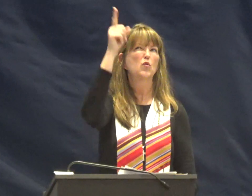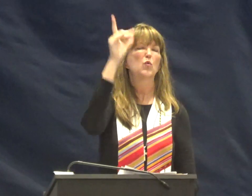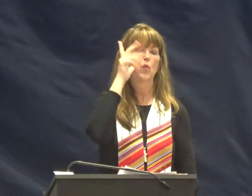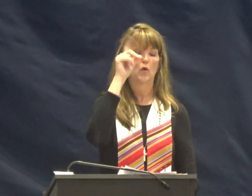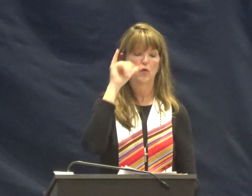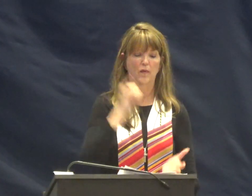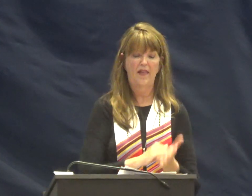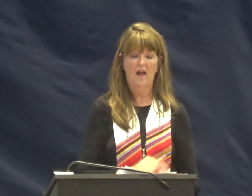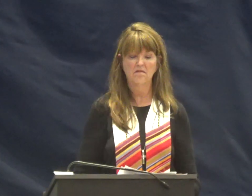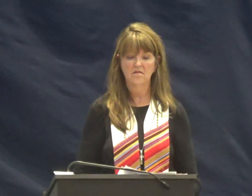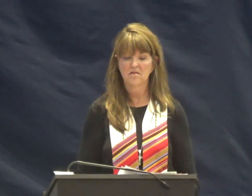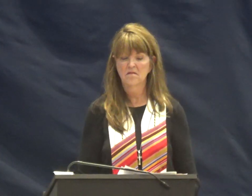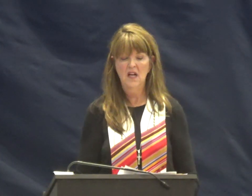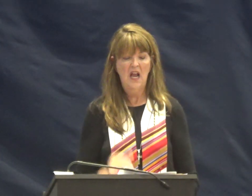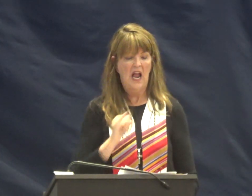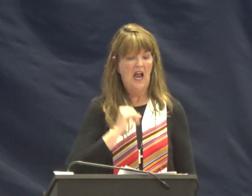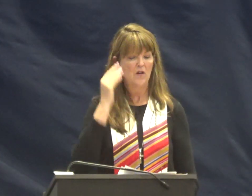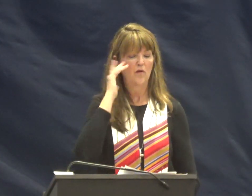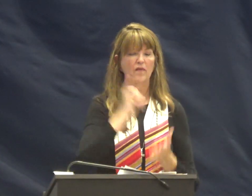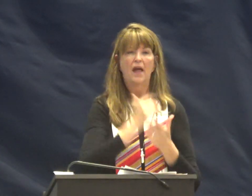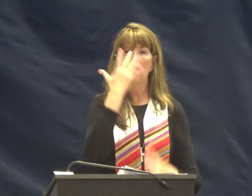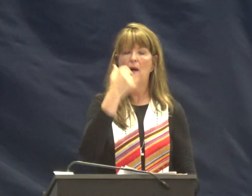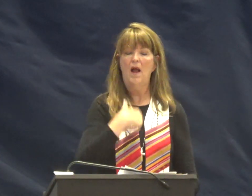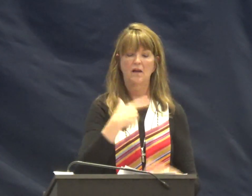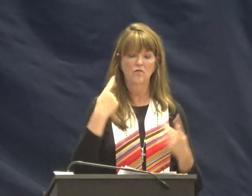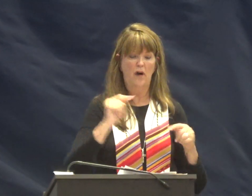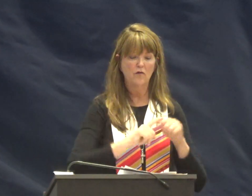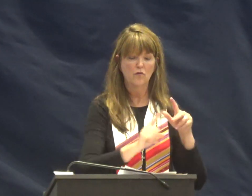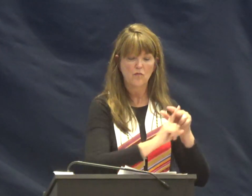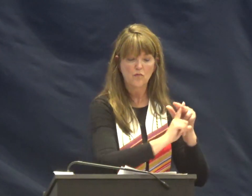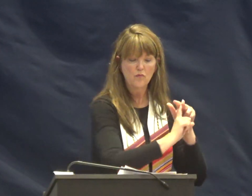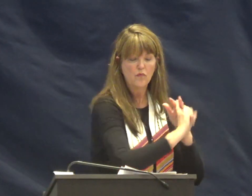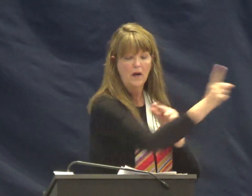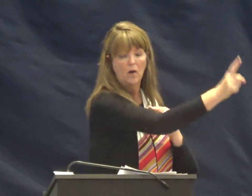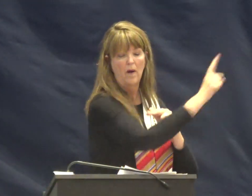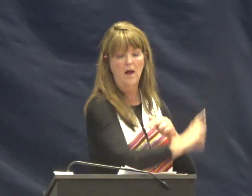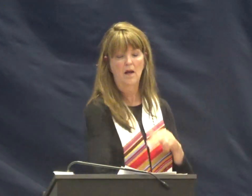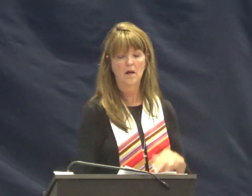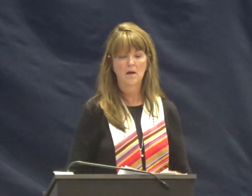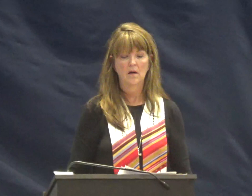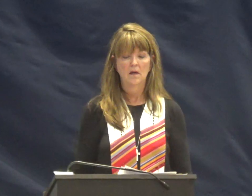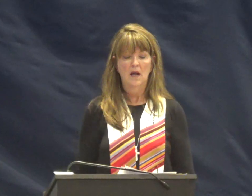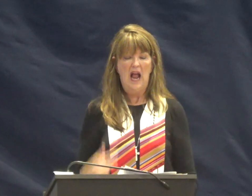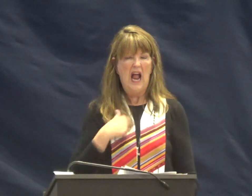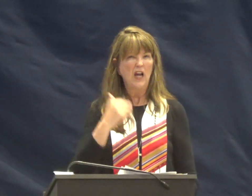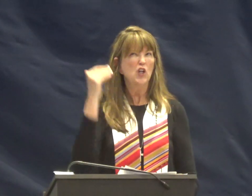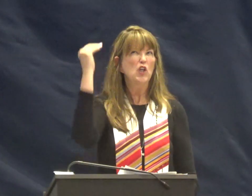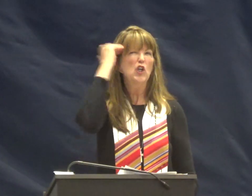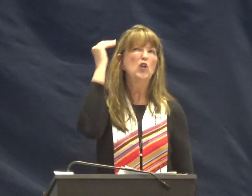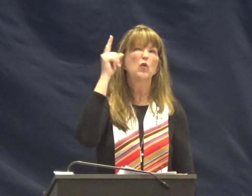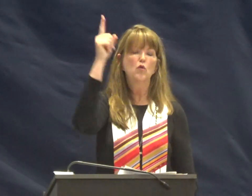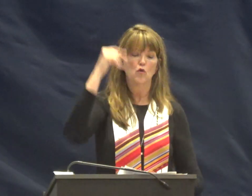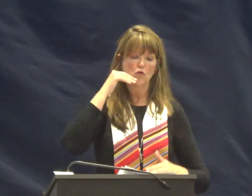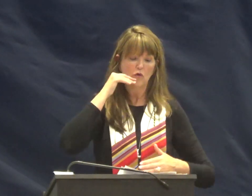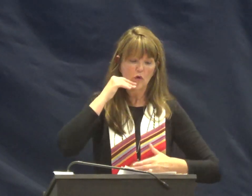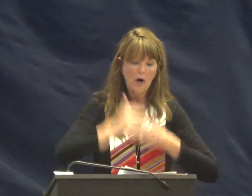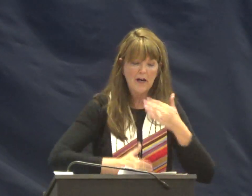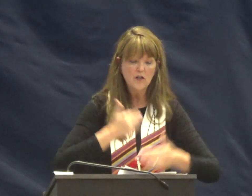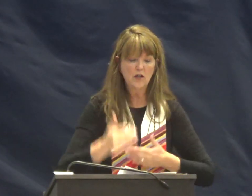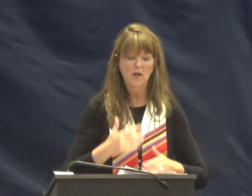Jonah said, I knew you would do that. That's why I tried to escape. I knew that